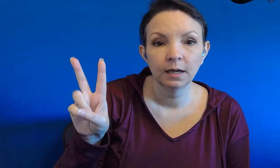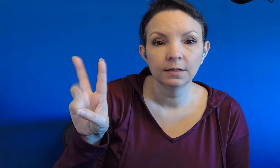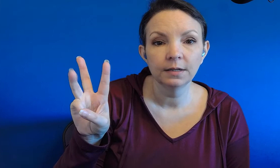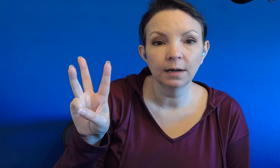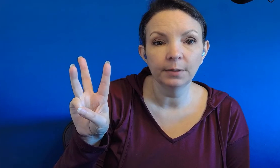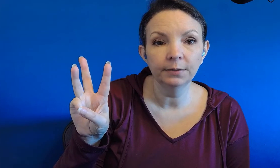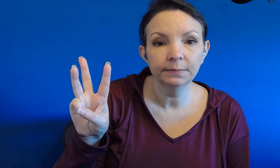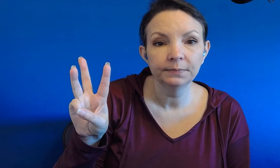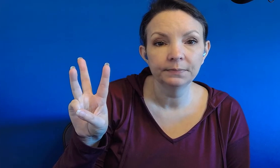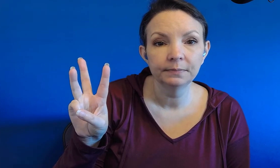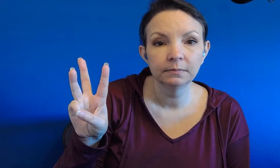W.